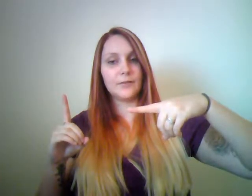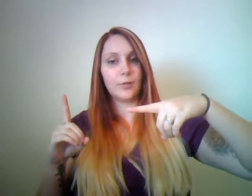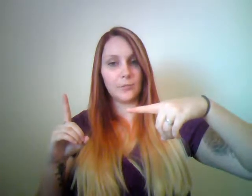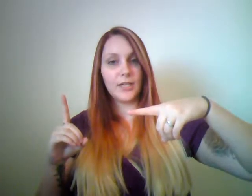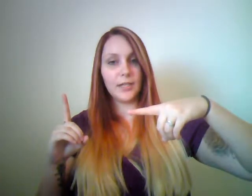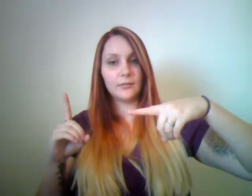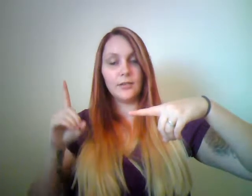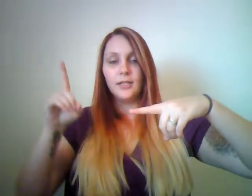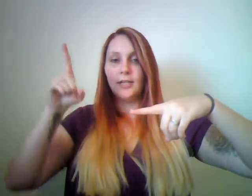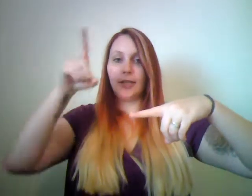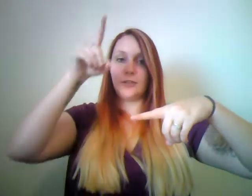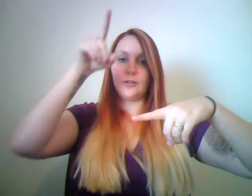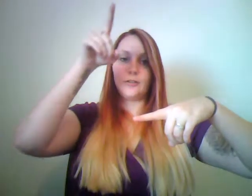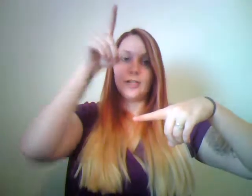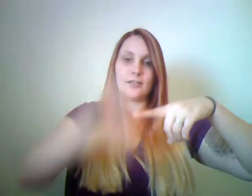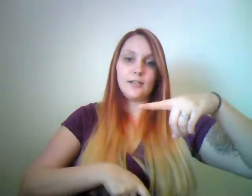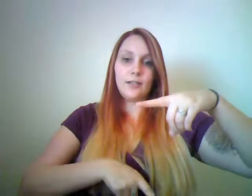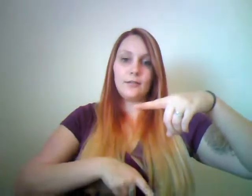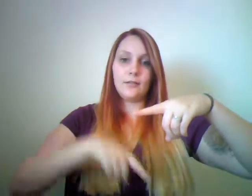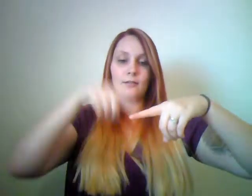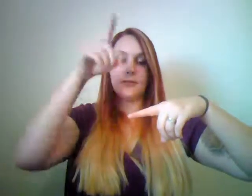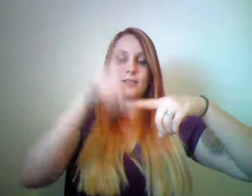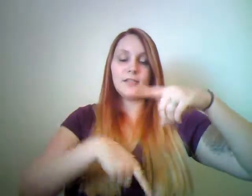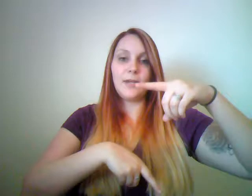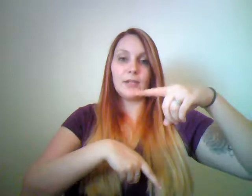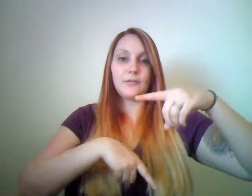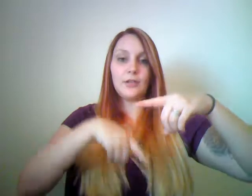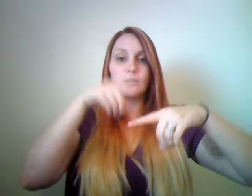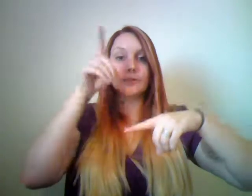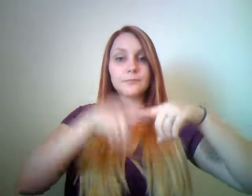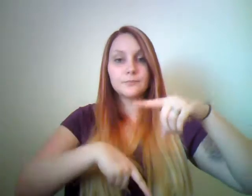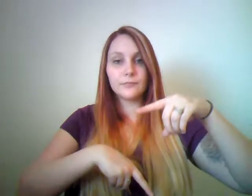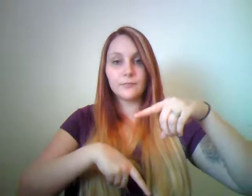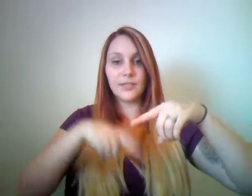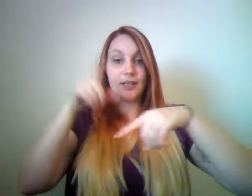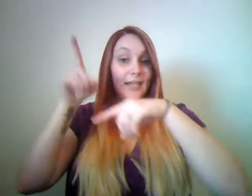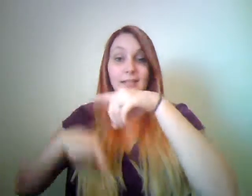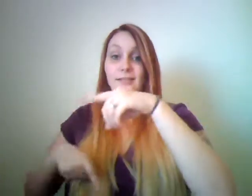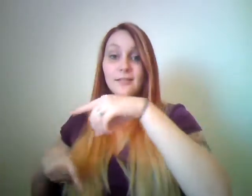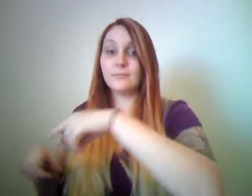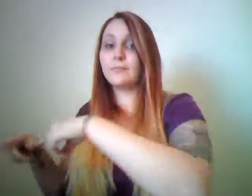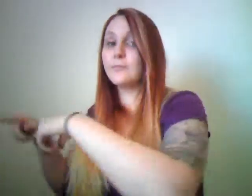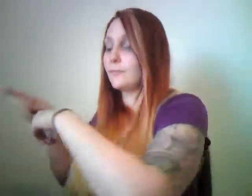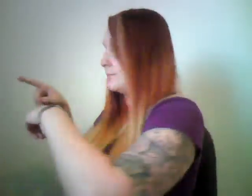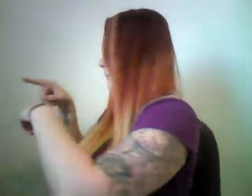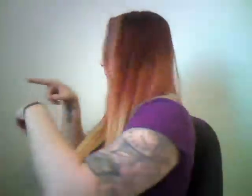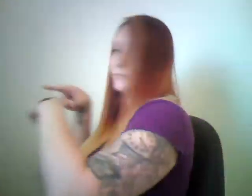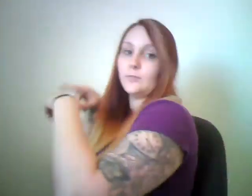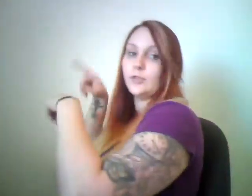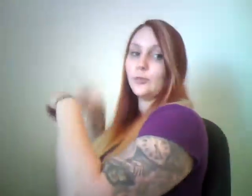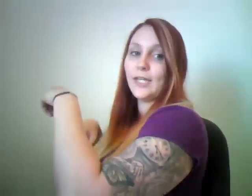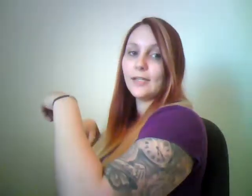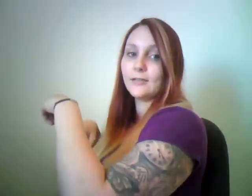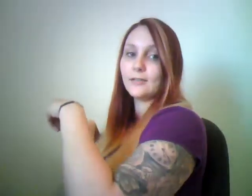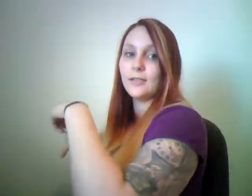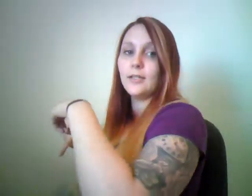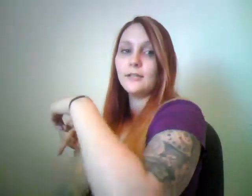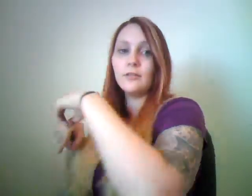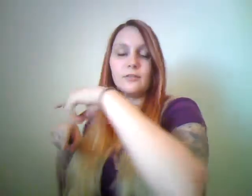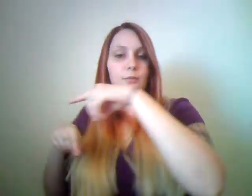palm down, and your other hand's going to smack your finger. Can't. You can't. It's also good